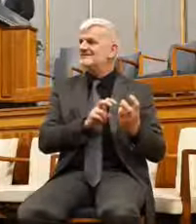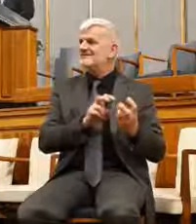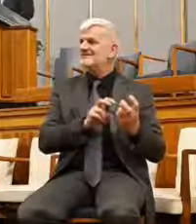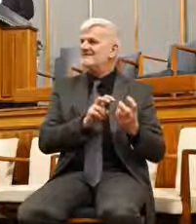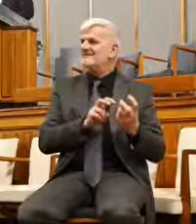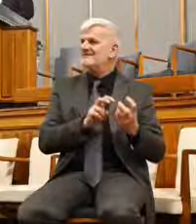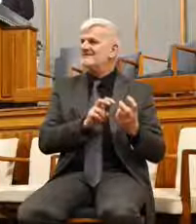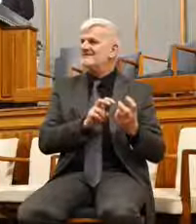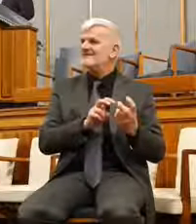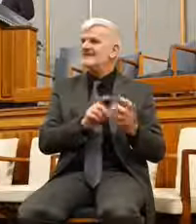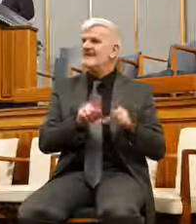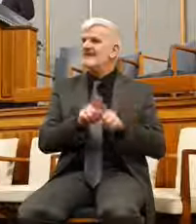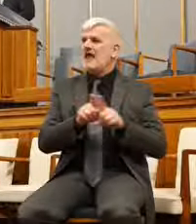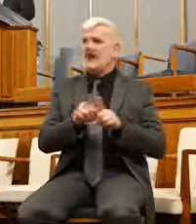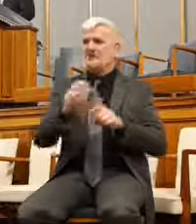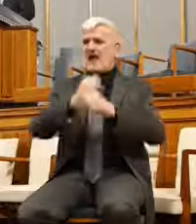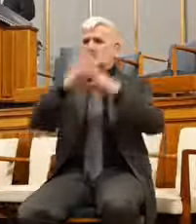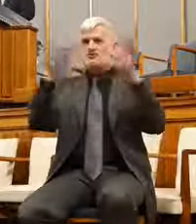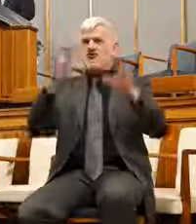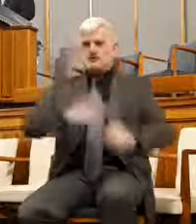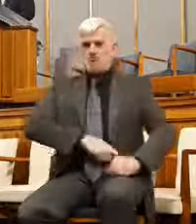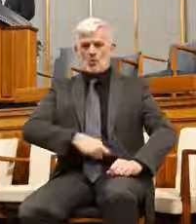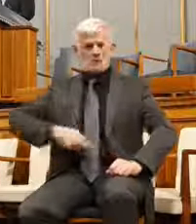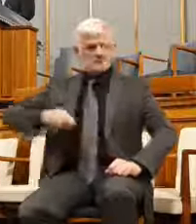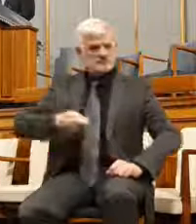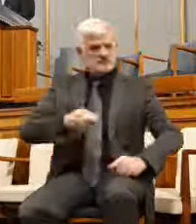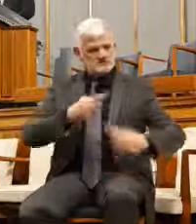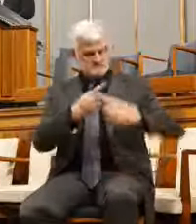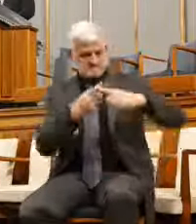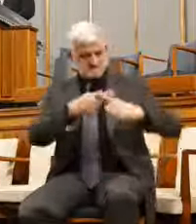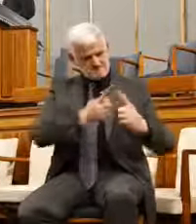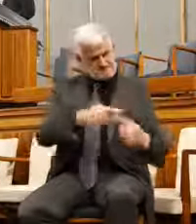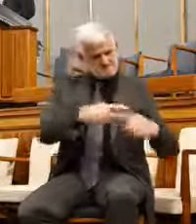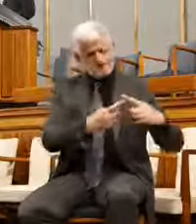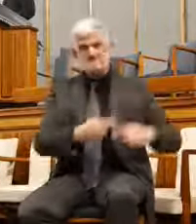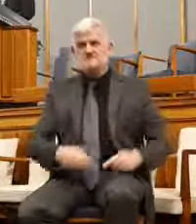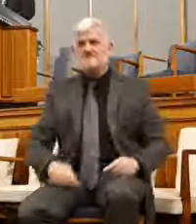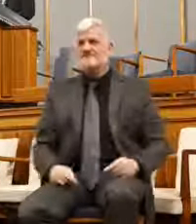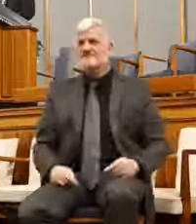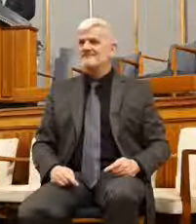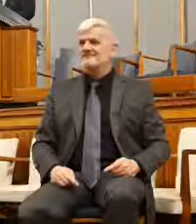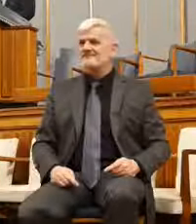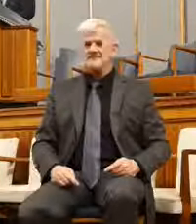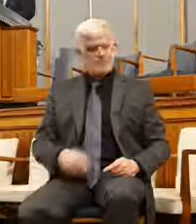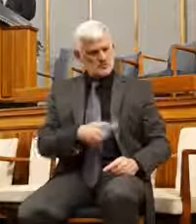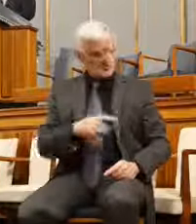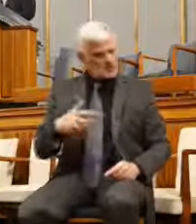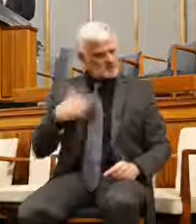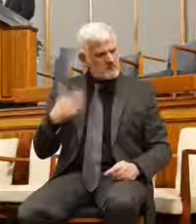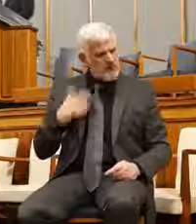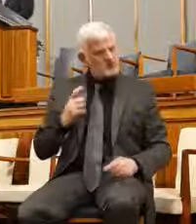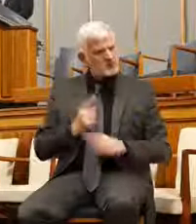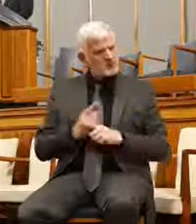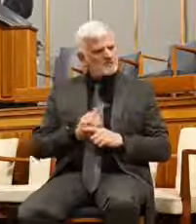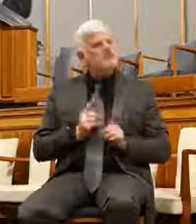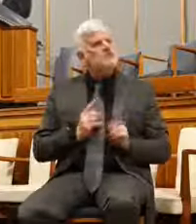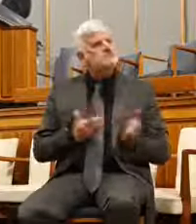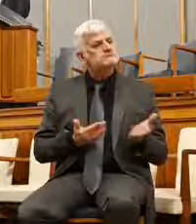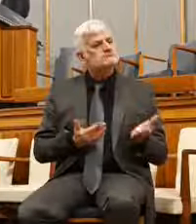Let us cross swords if necessary. What's your complaint about me? Says God.